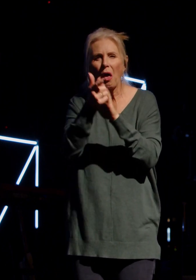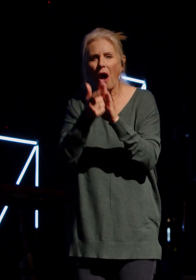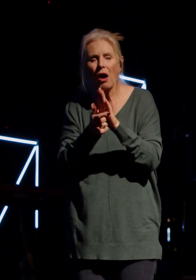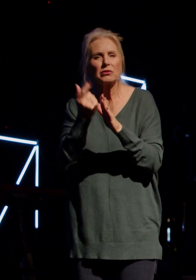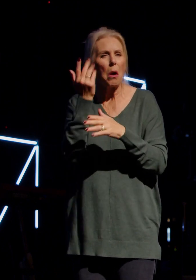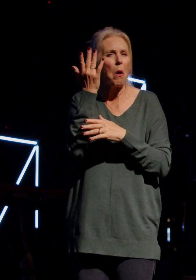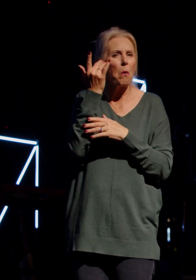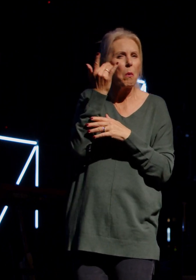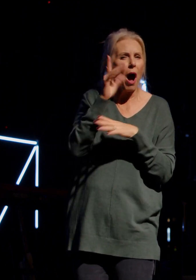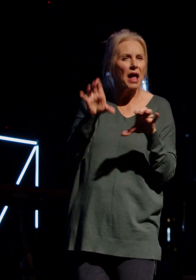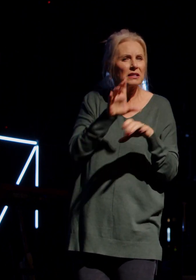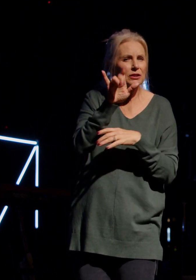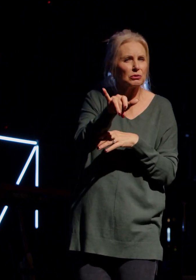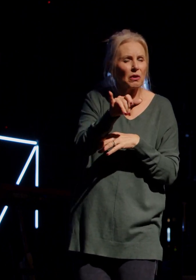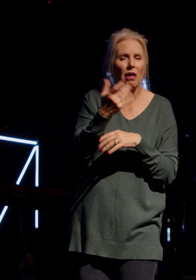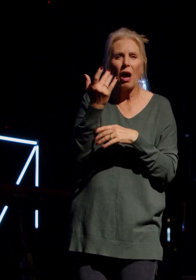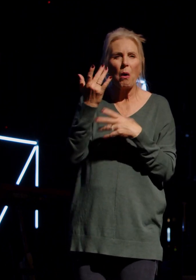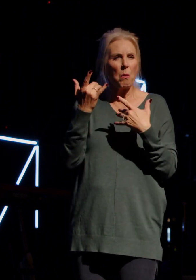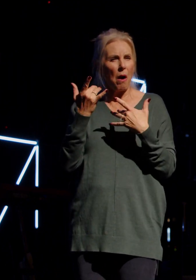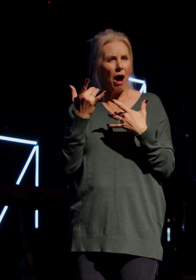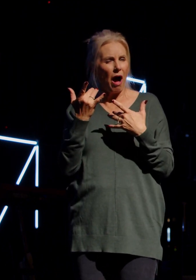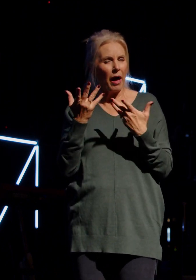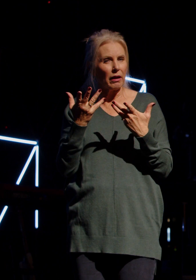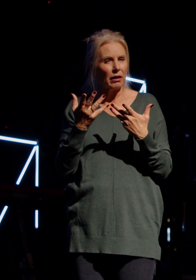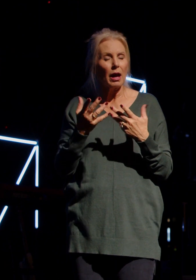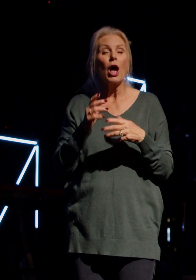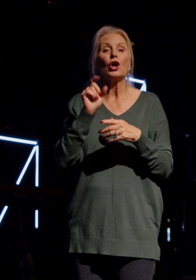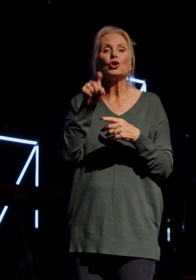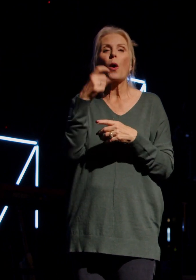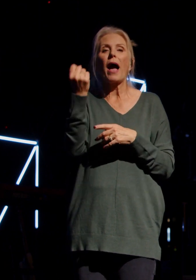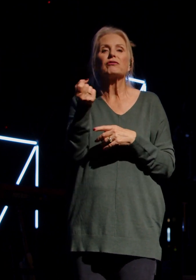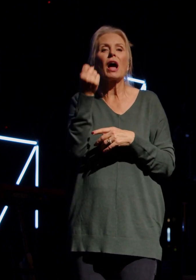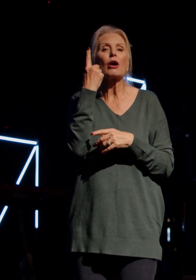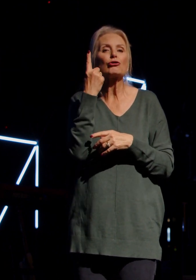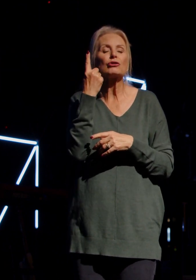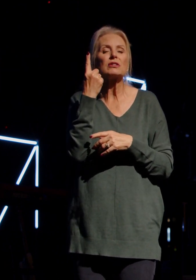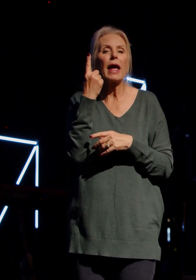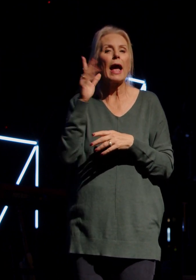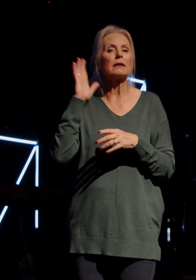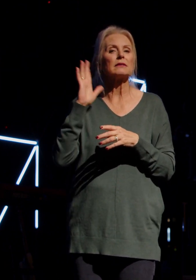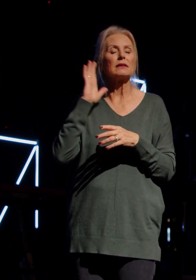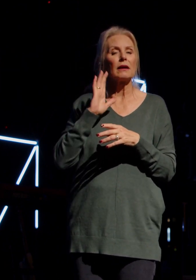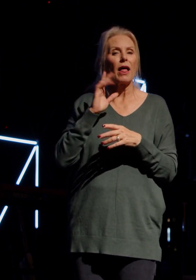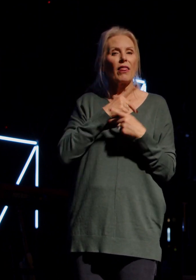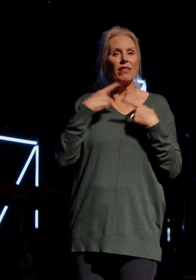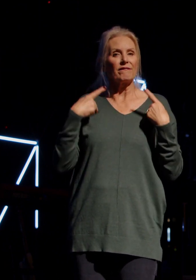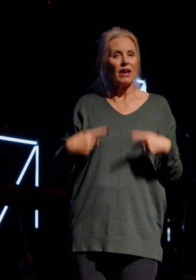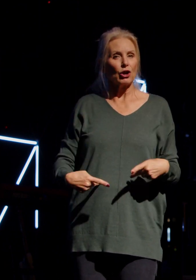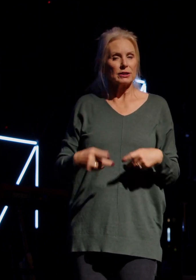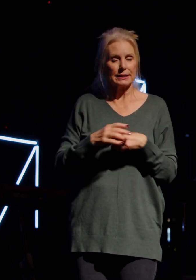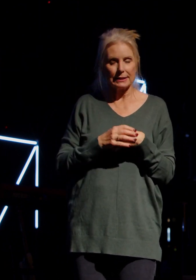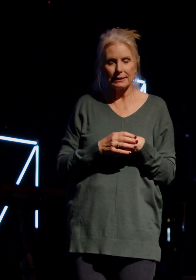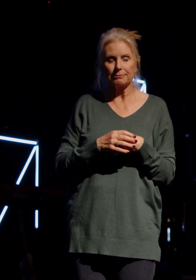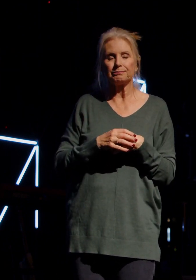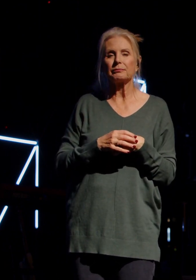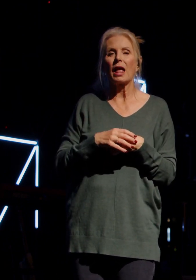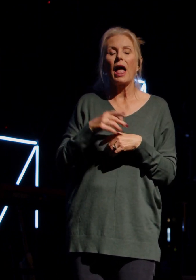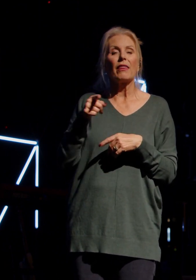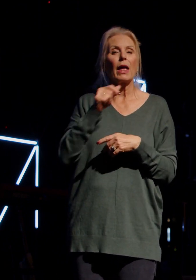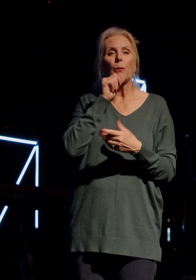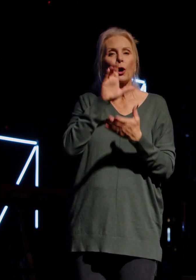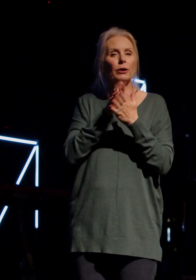he approves of what they are doing? Now, you have to understand just a little bit about the Pharisees. The Pharisees were